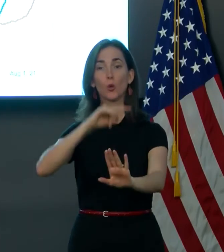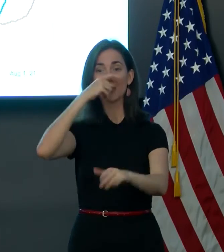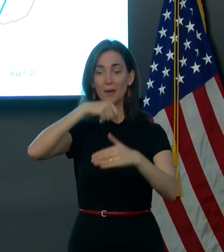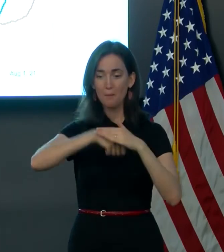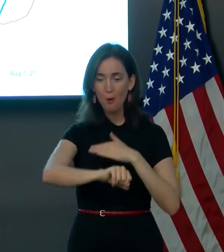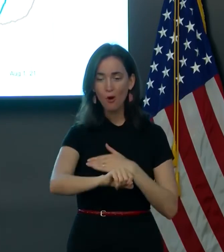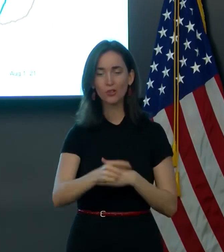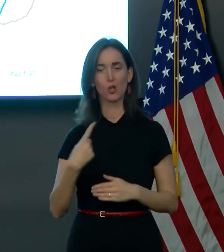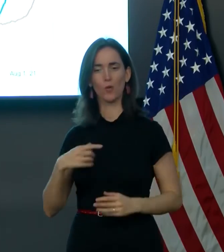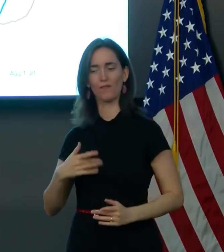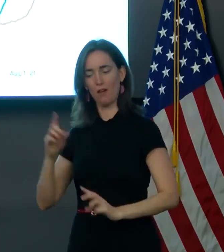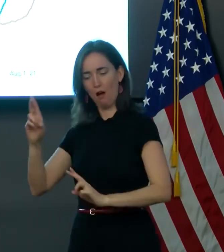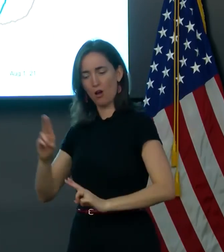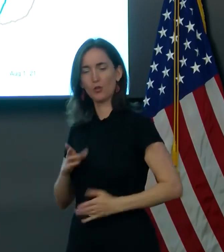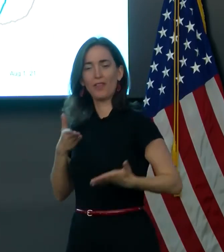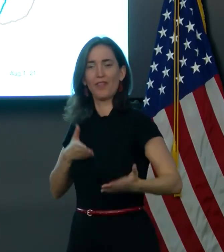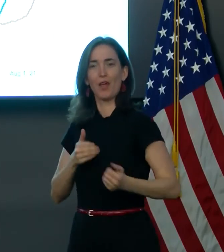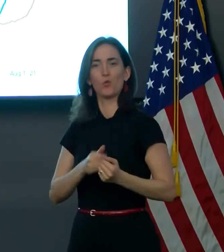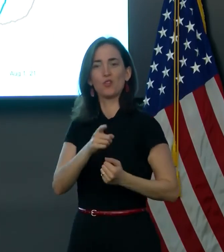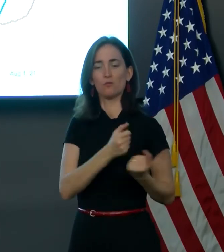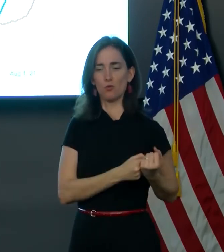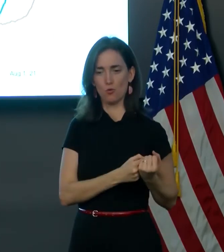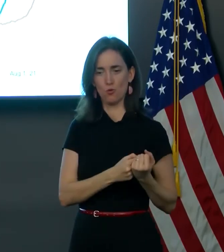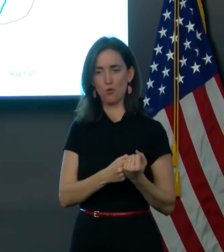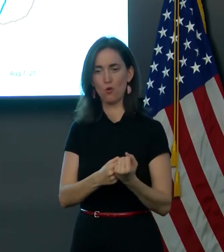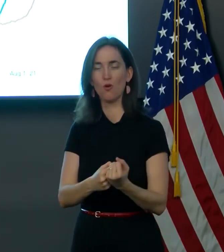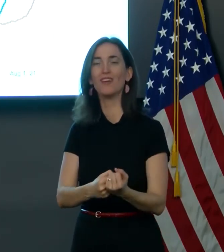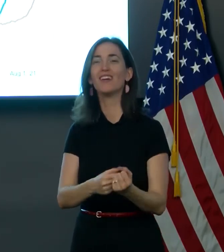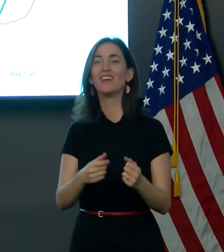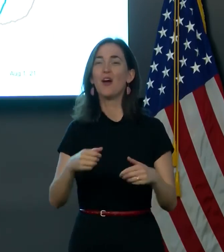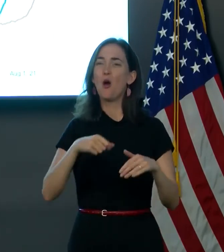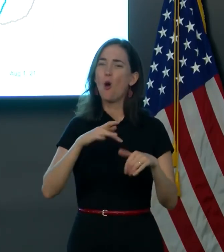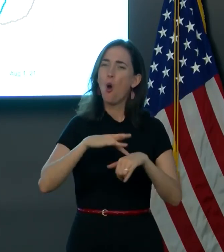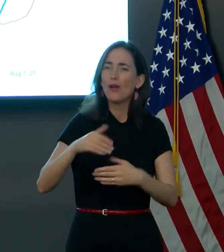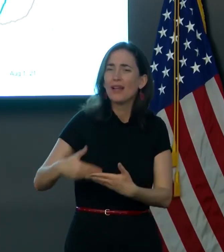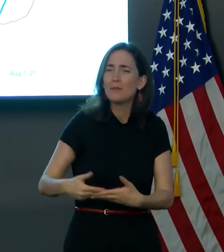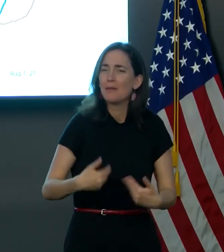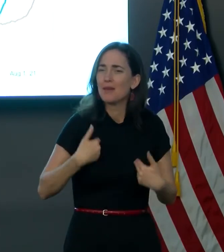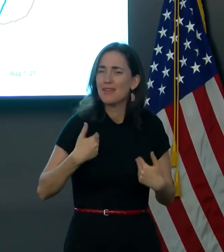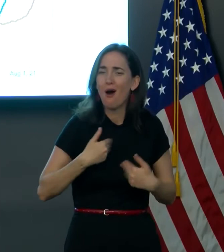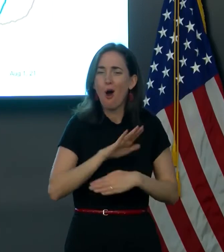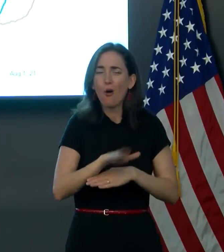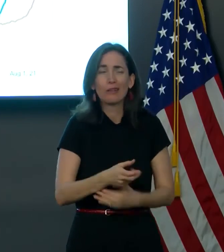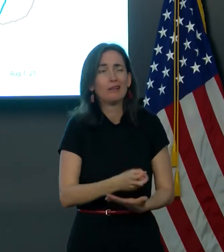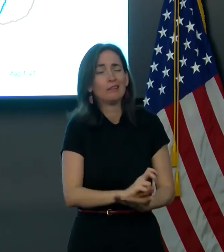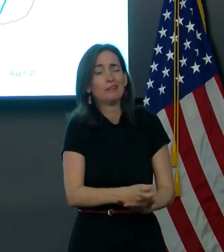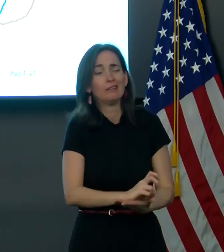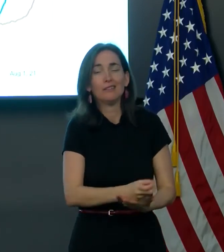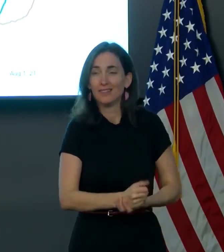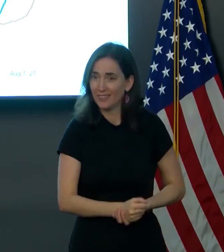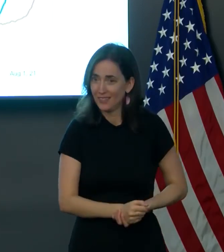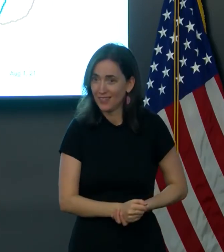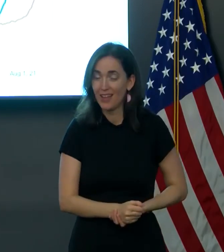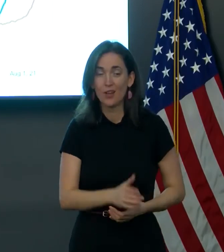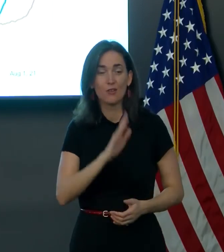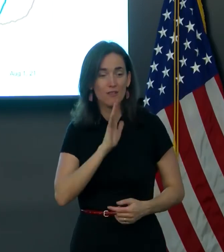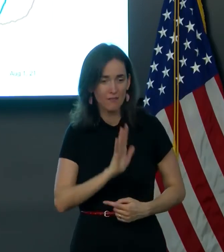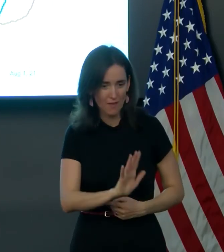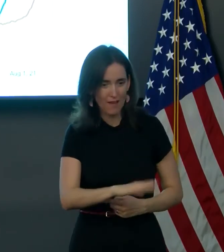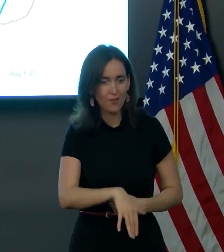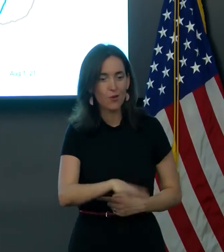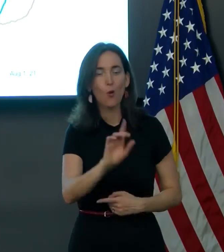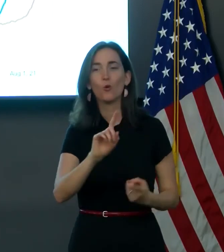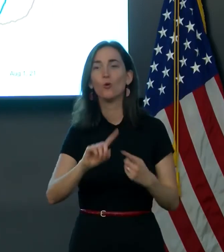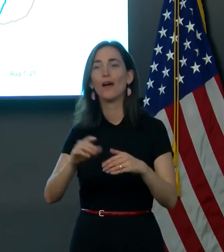born, to navigate those sleepless nights early on, to send your 5-year-old off to kindergarten with all of